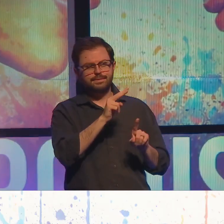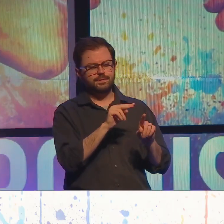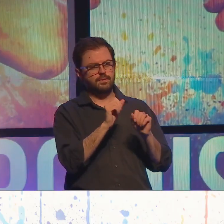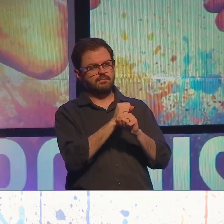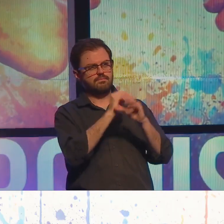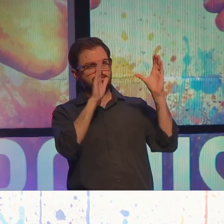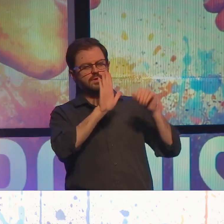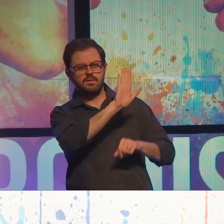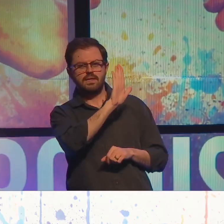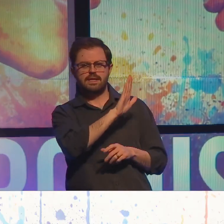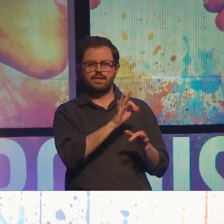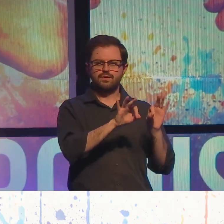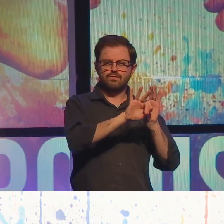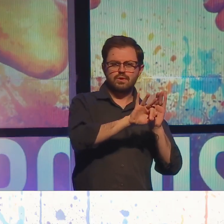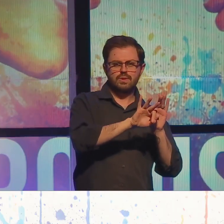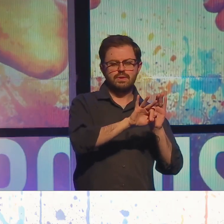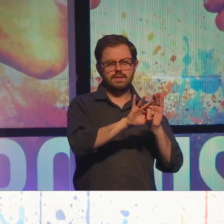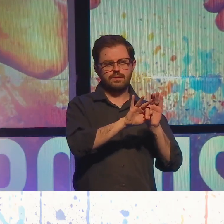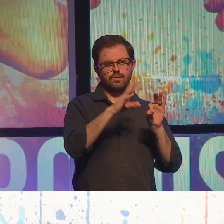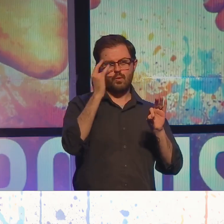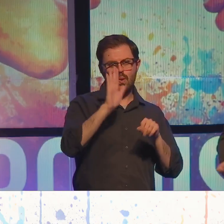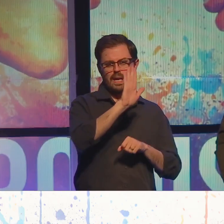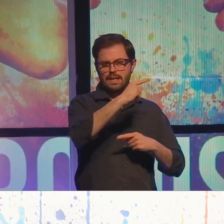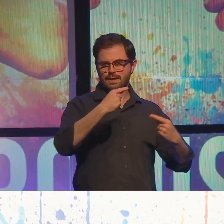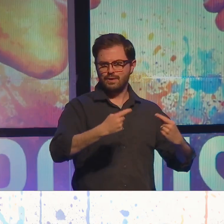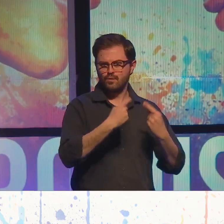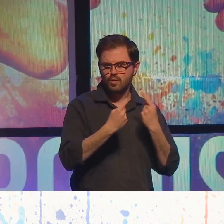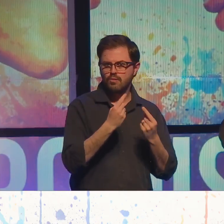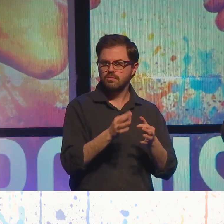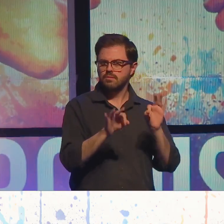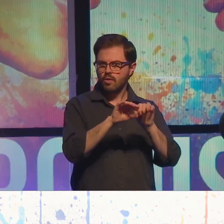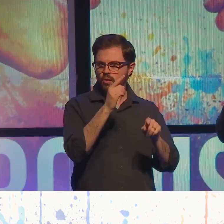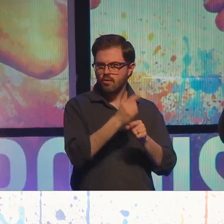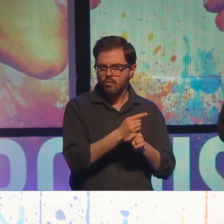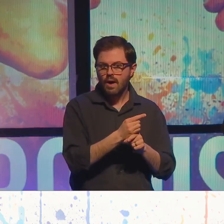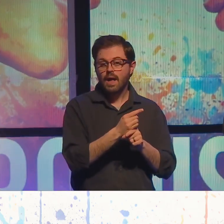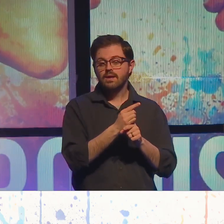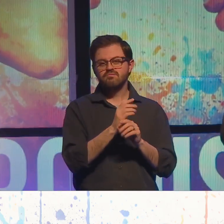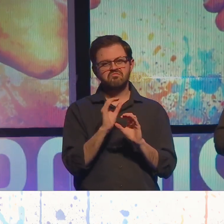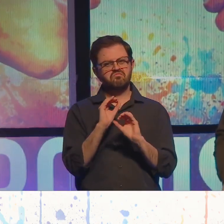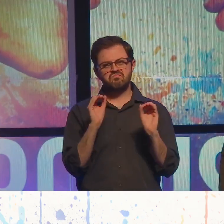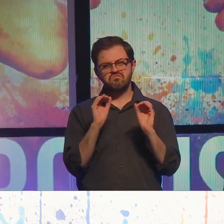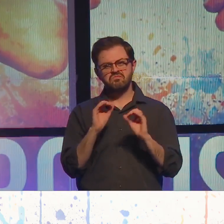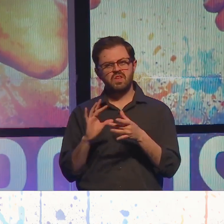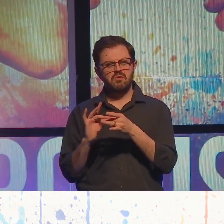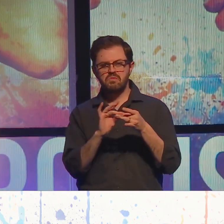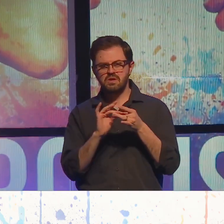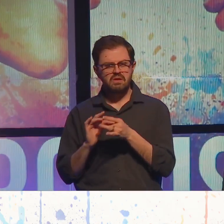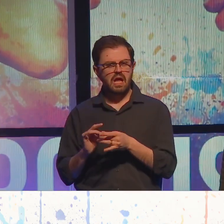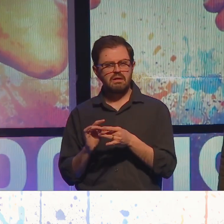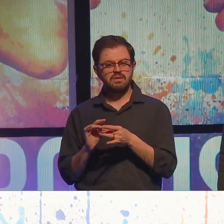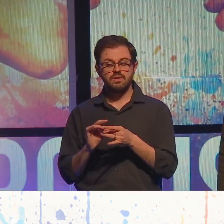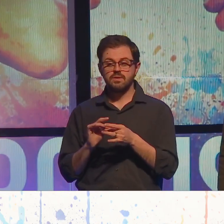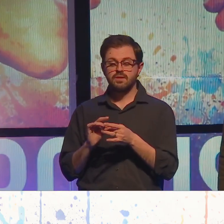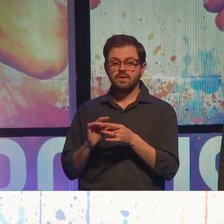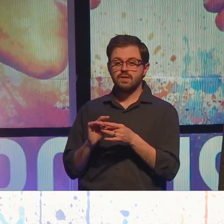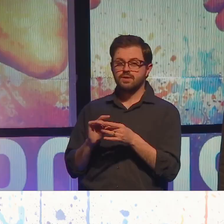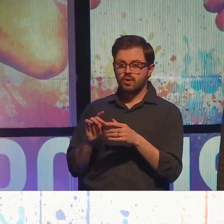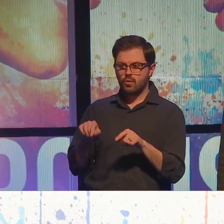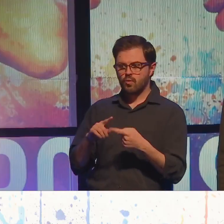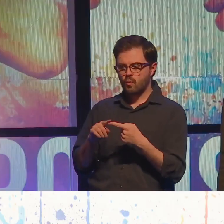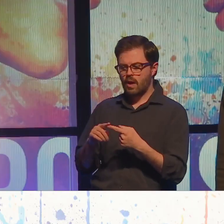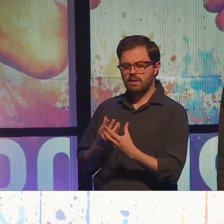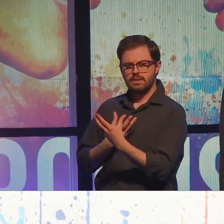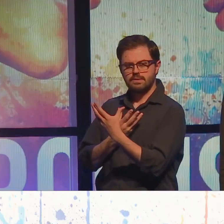his wounds, right? Nothing to do with it. And when that tenderness comes, when he responds, not as